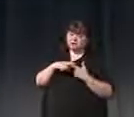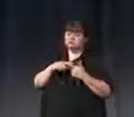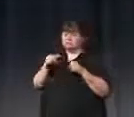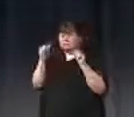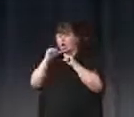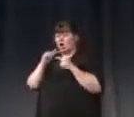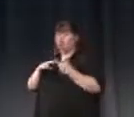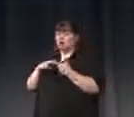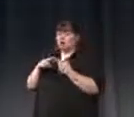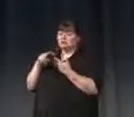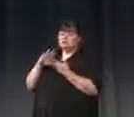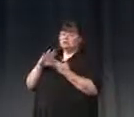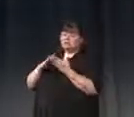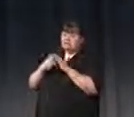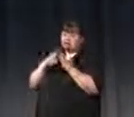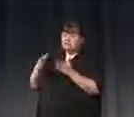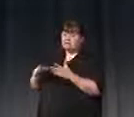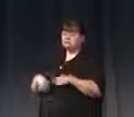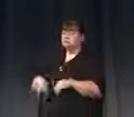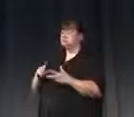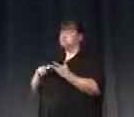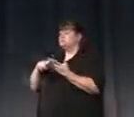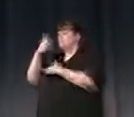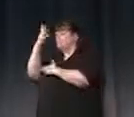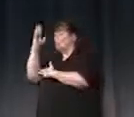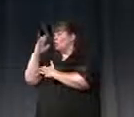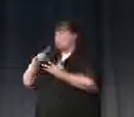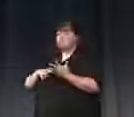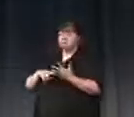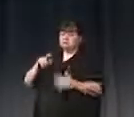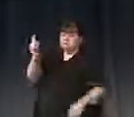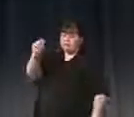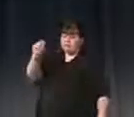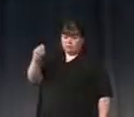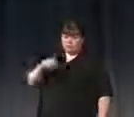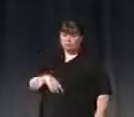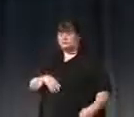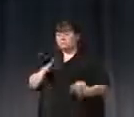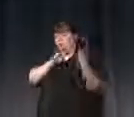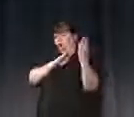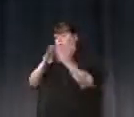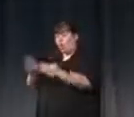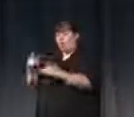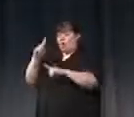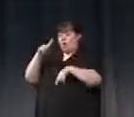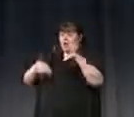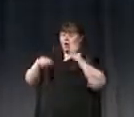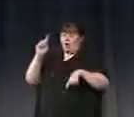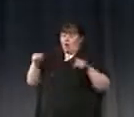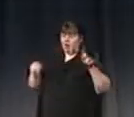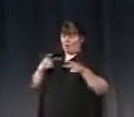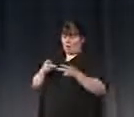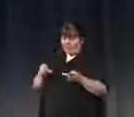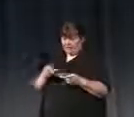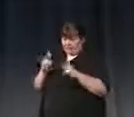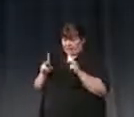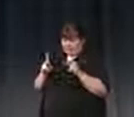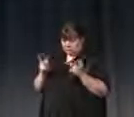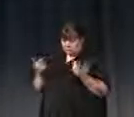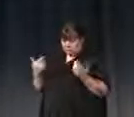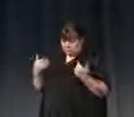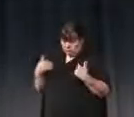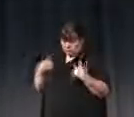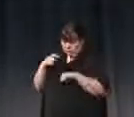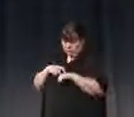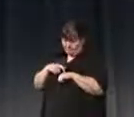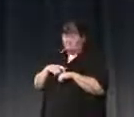city streets, in the forest, in bathrooms, hallways, all of the kinds of places that people spend their time.